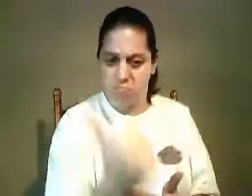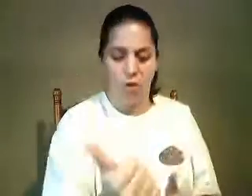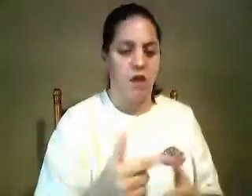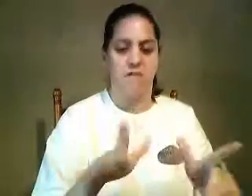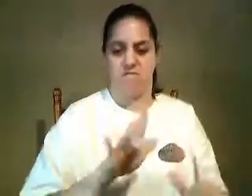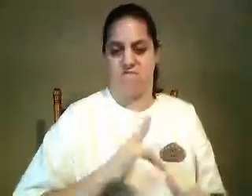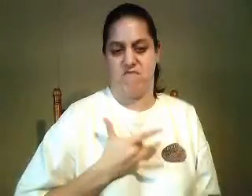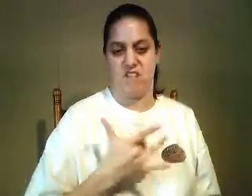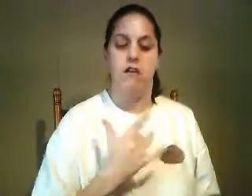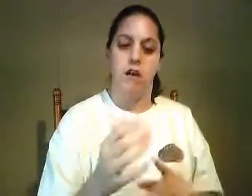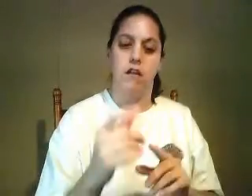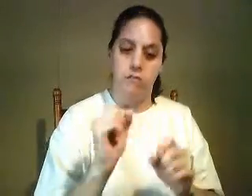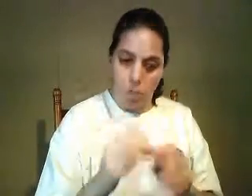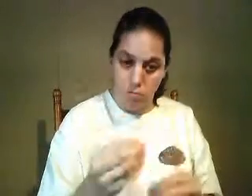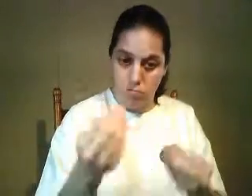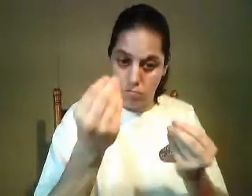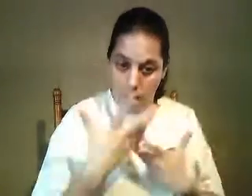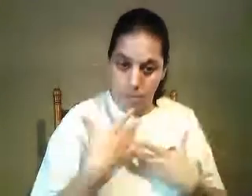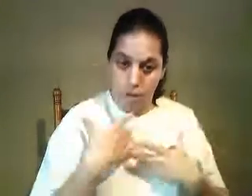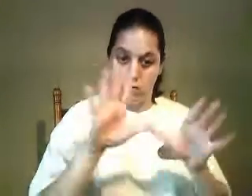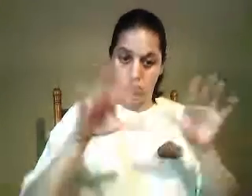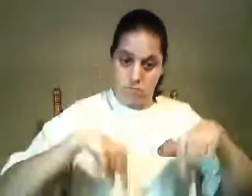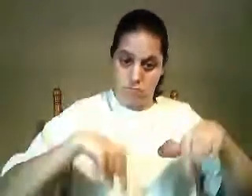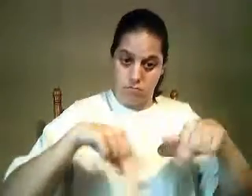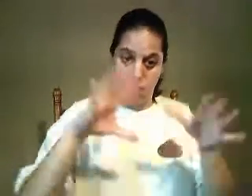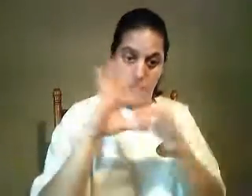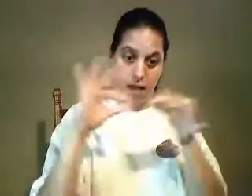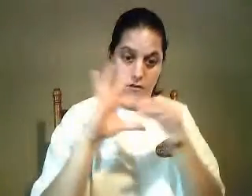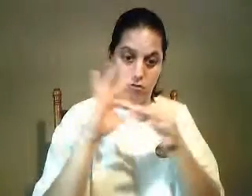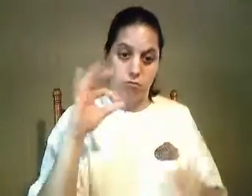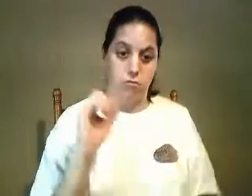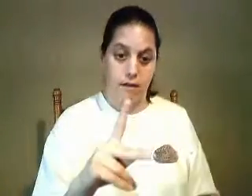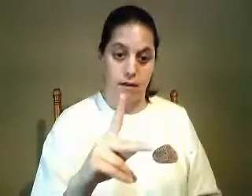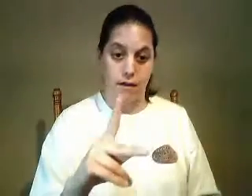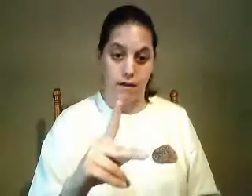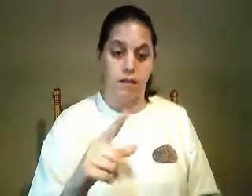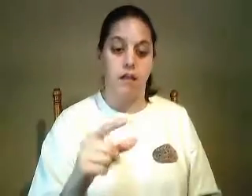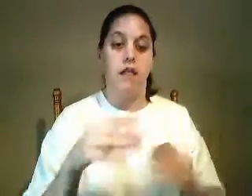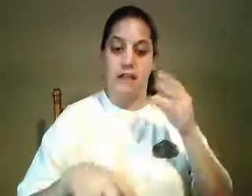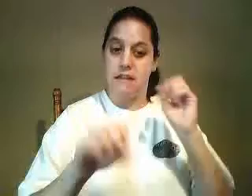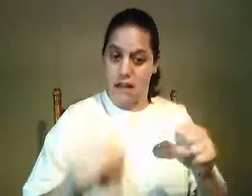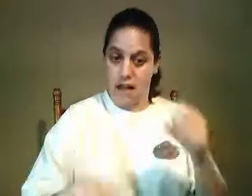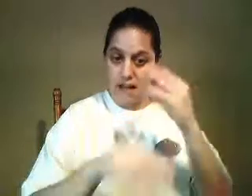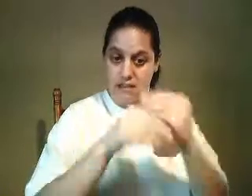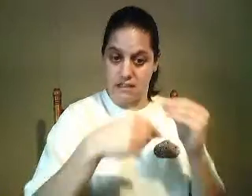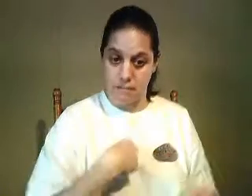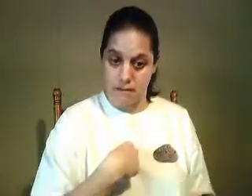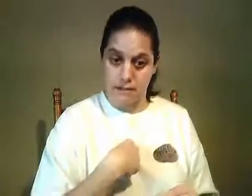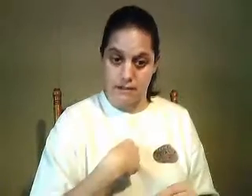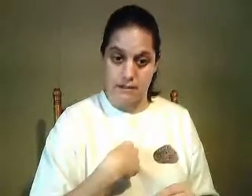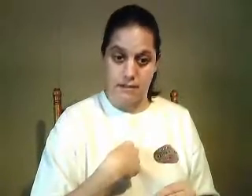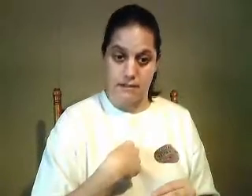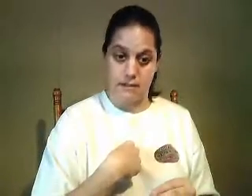what if you didn't have to go all the way to Rabbit Town for the game?